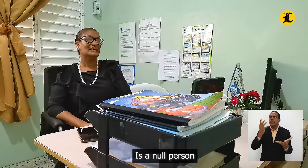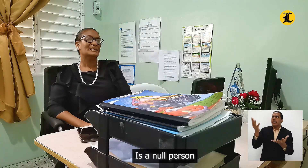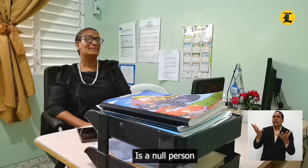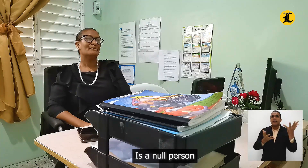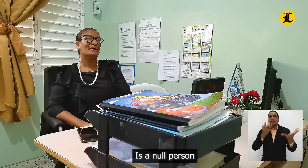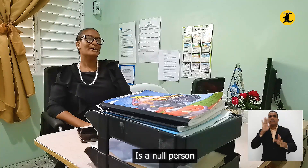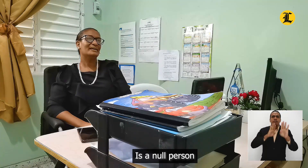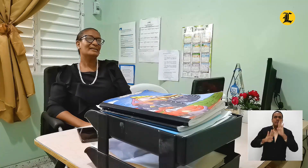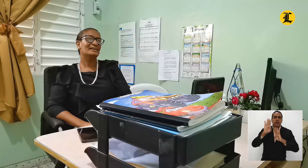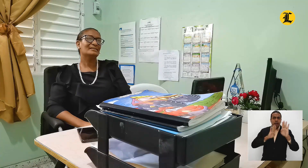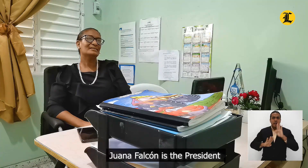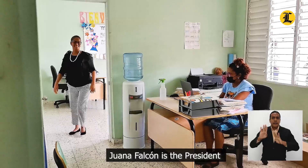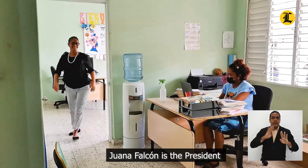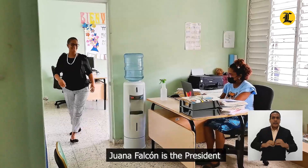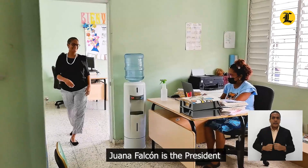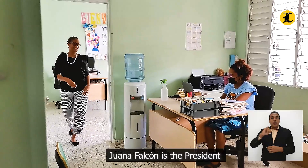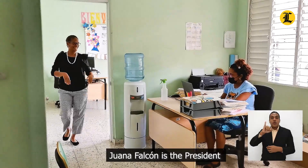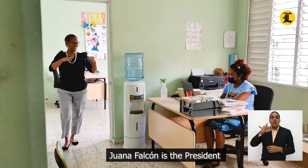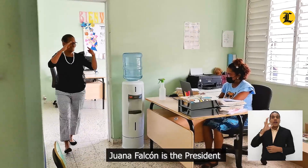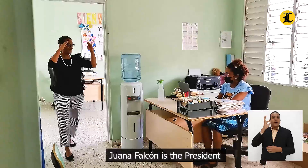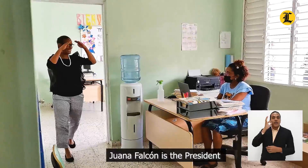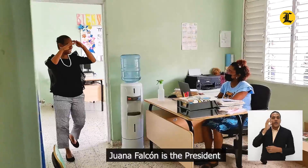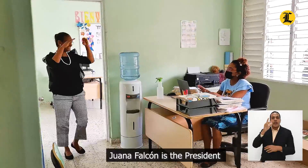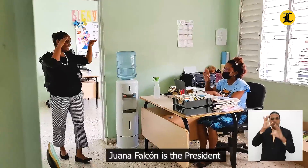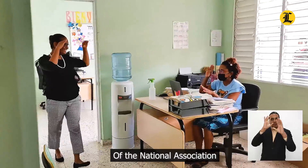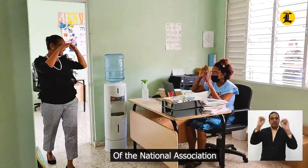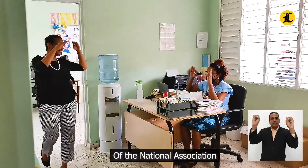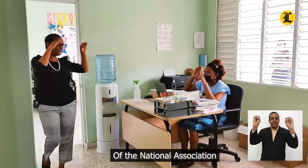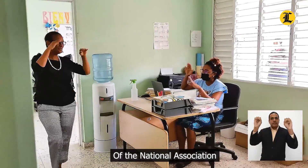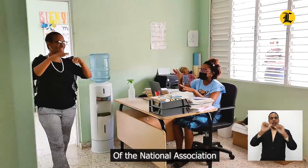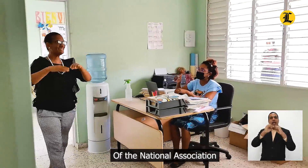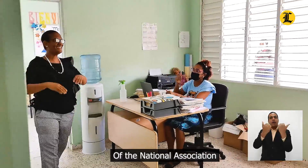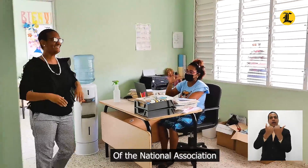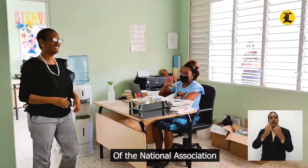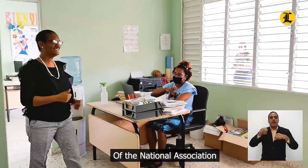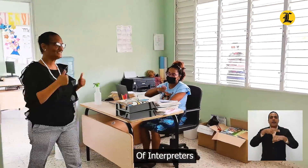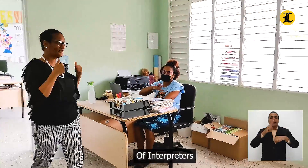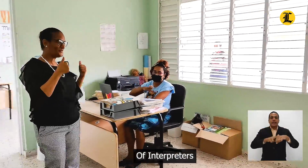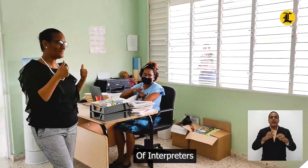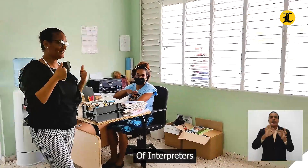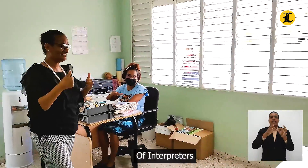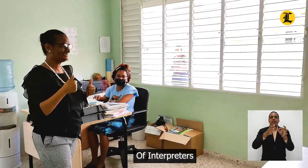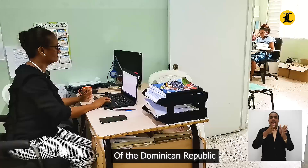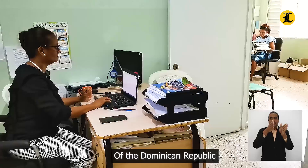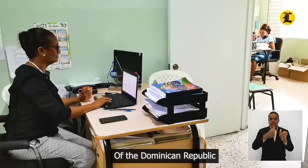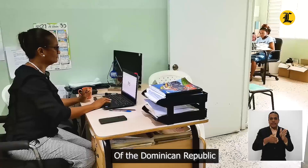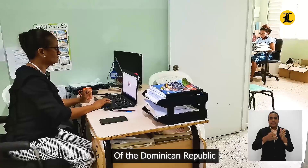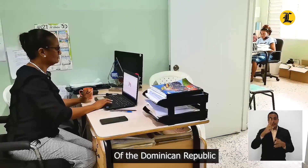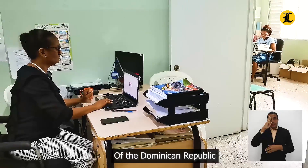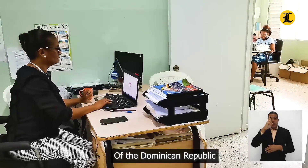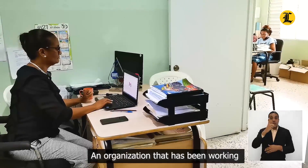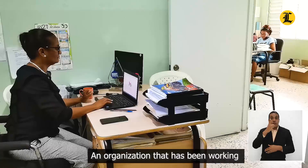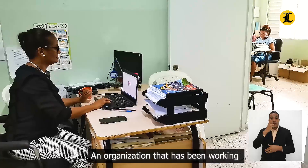is a null person. Juana Falcón is the president of the National Association of Interpreters of the